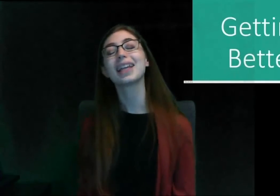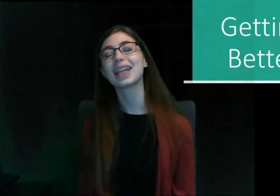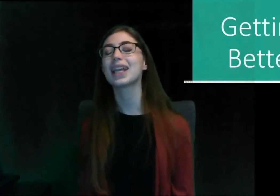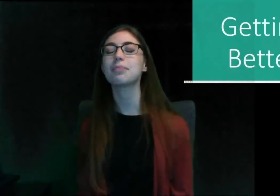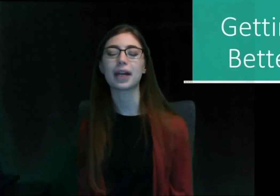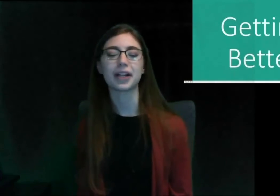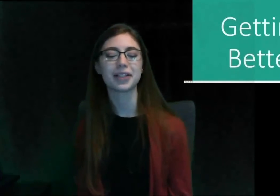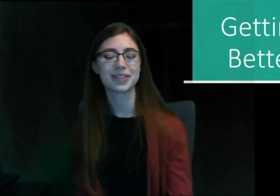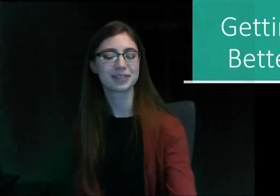Getting better.